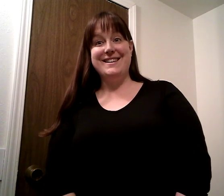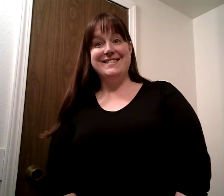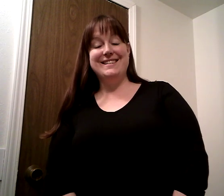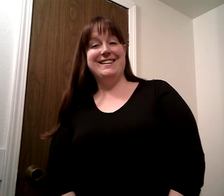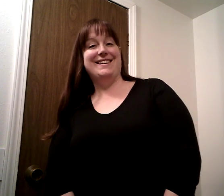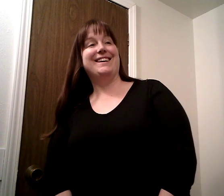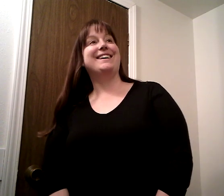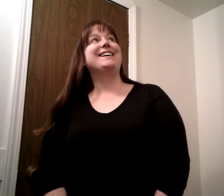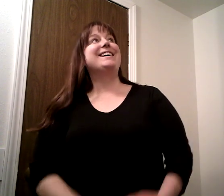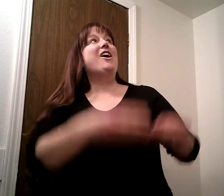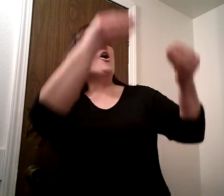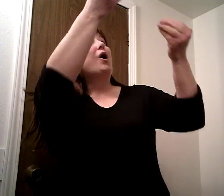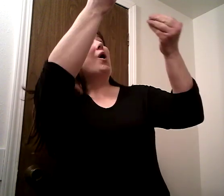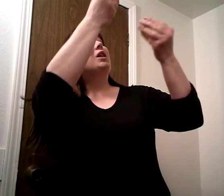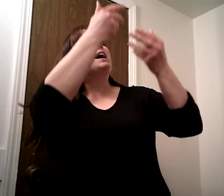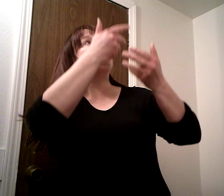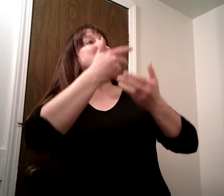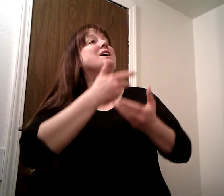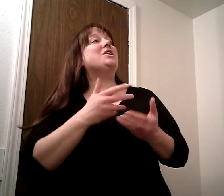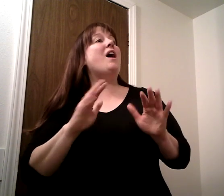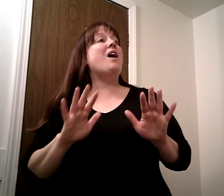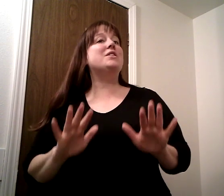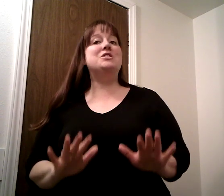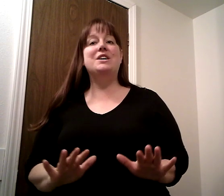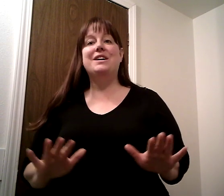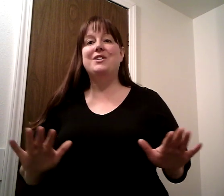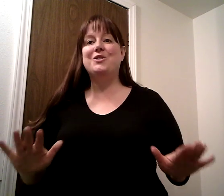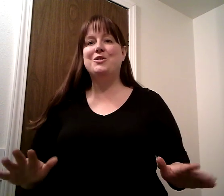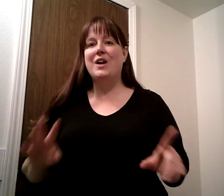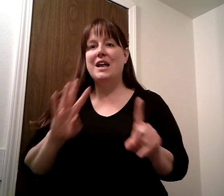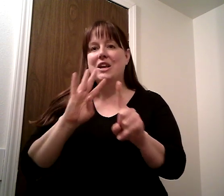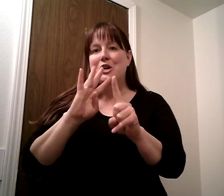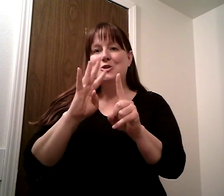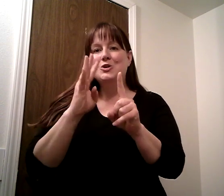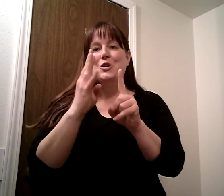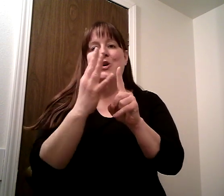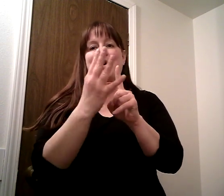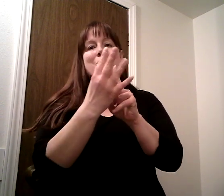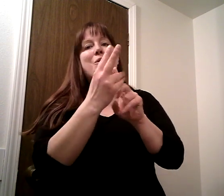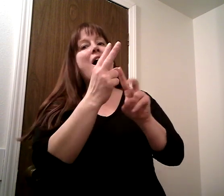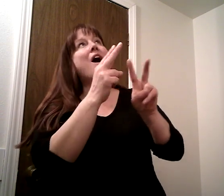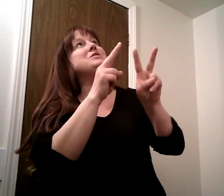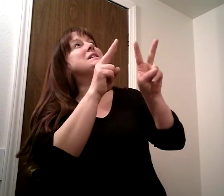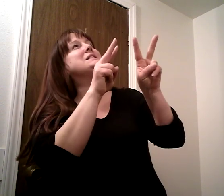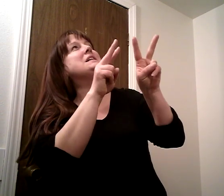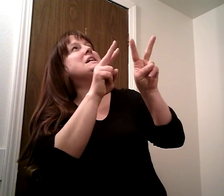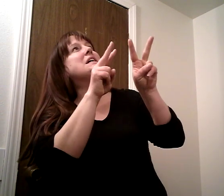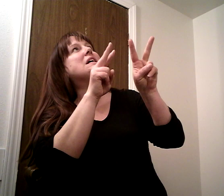is. Oh, let me hear how the children stood round his